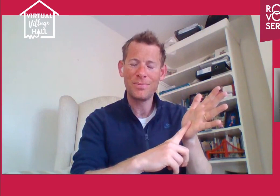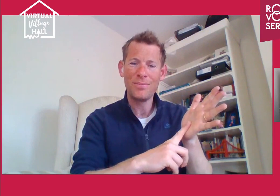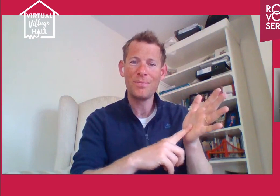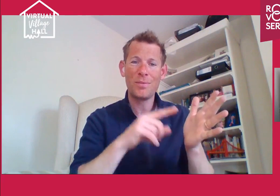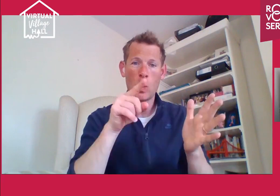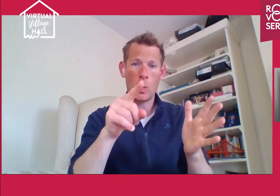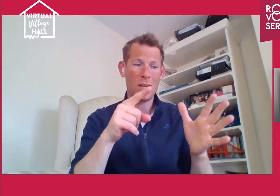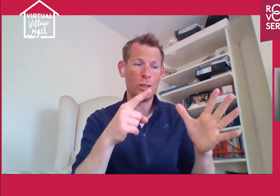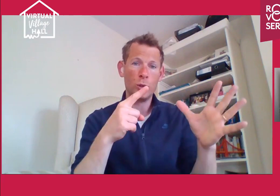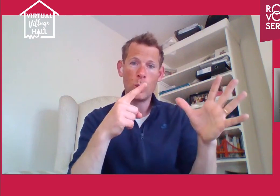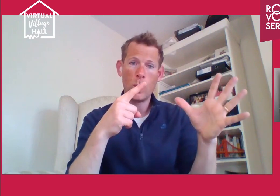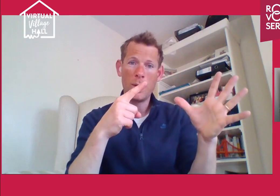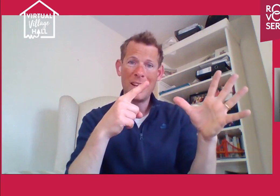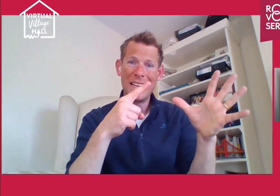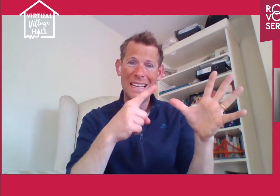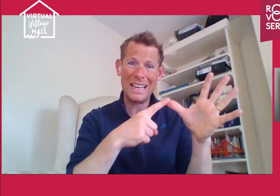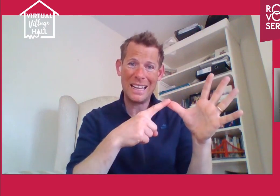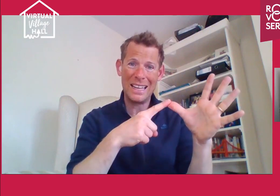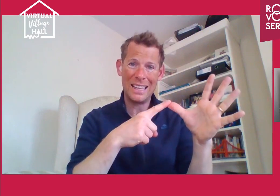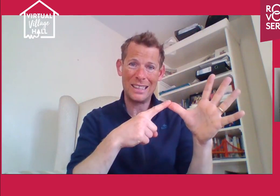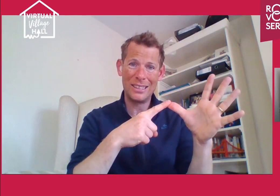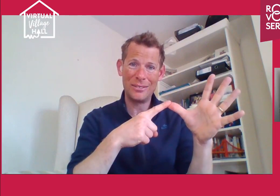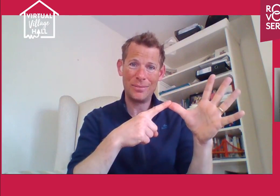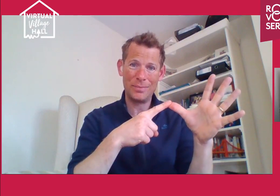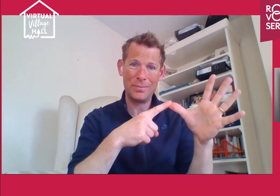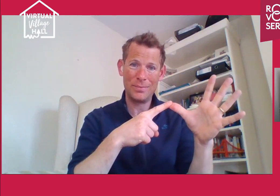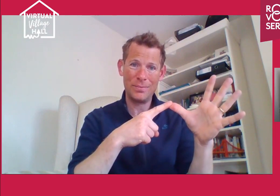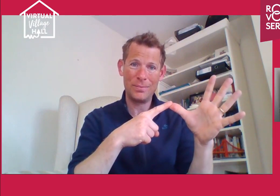F-O-W-E-L, files. So it's A,